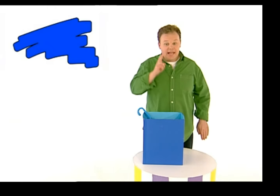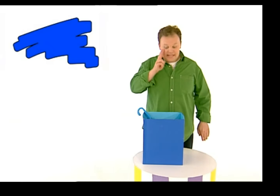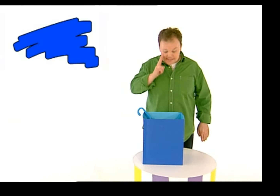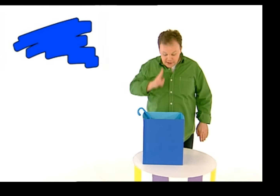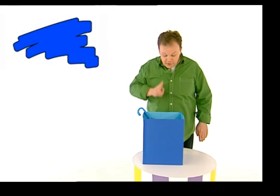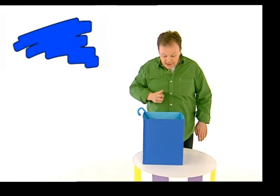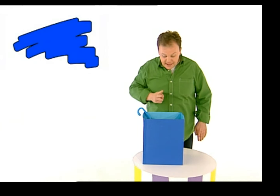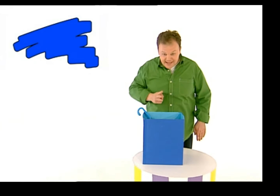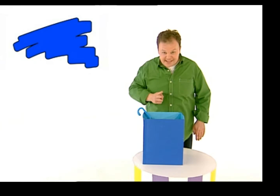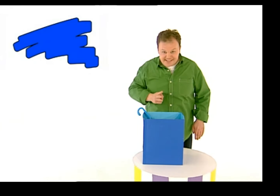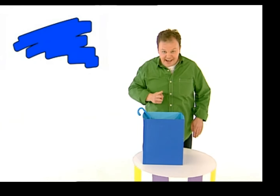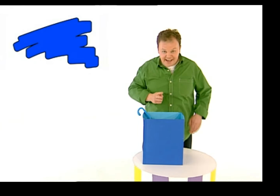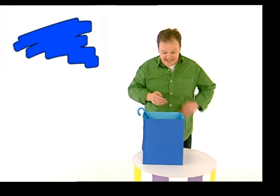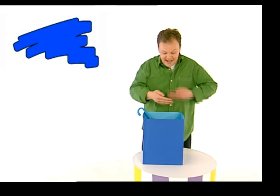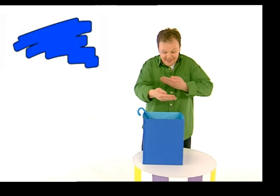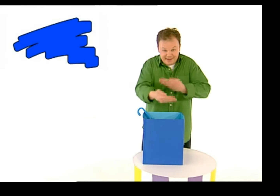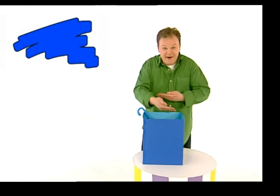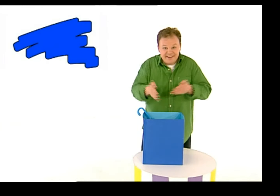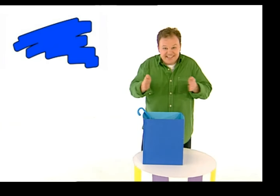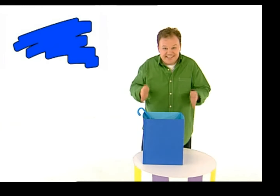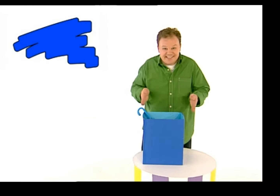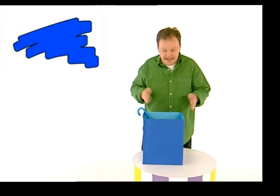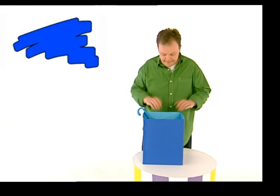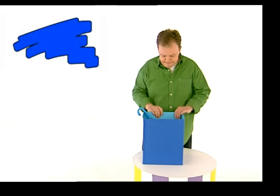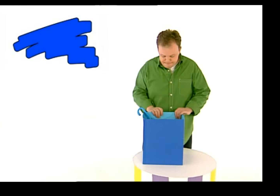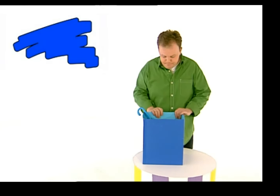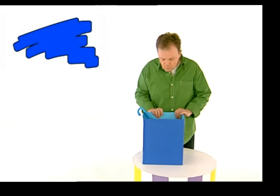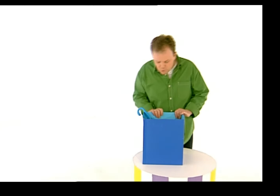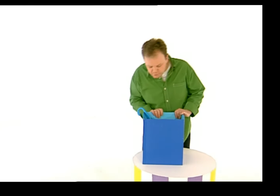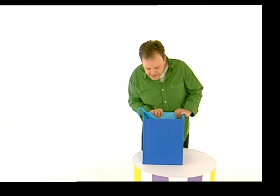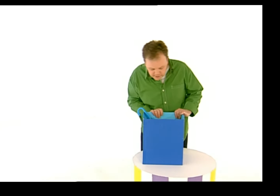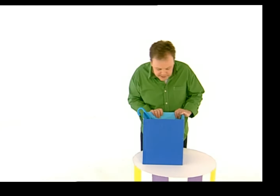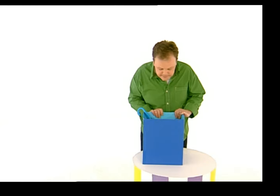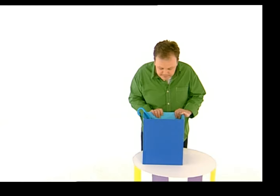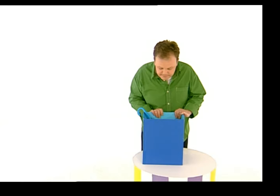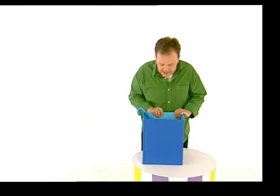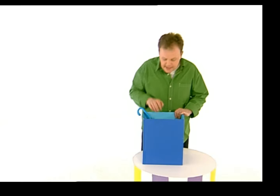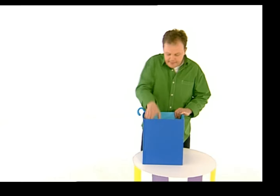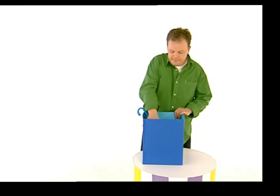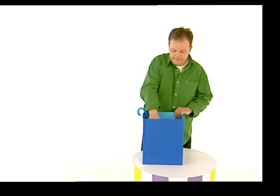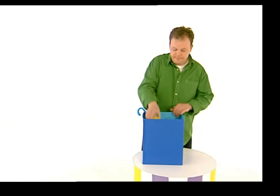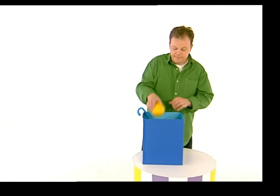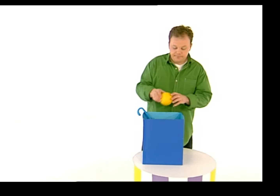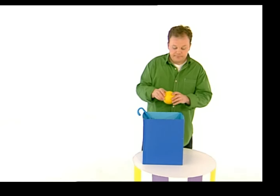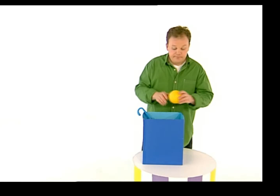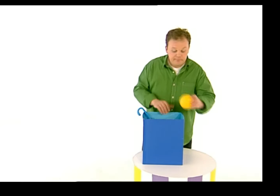Let's look inside the box. What have we got? Aha!